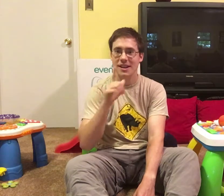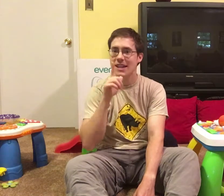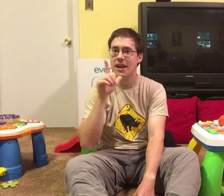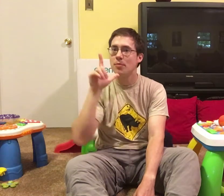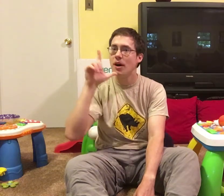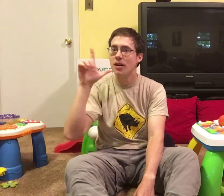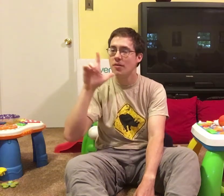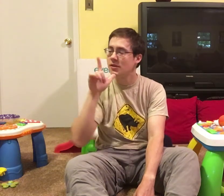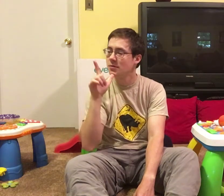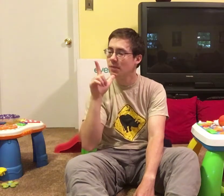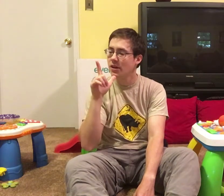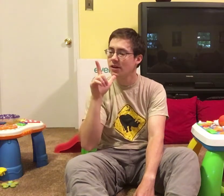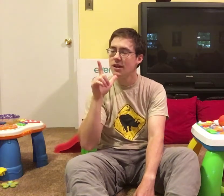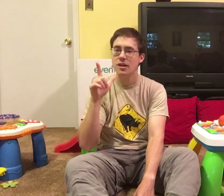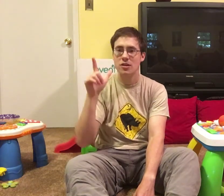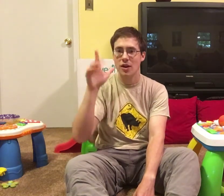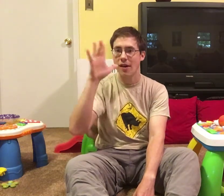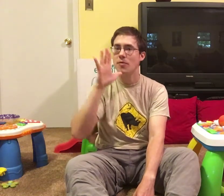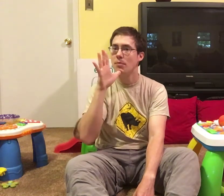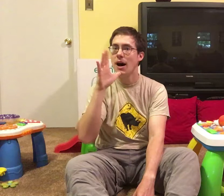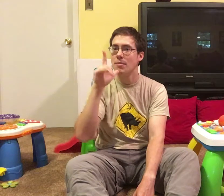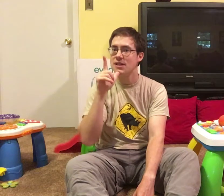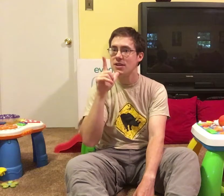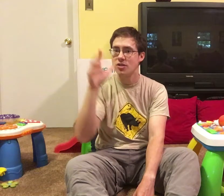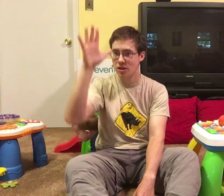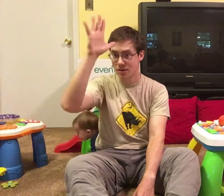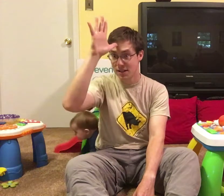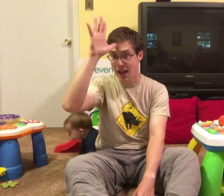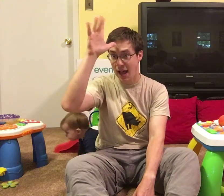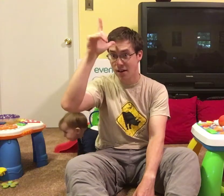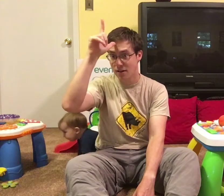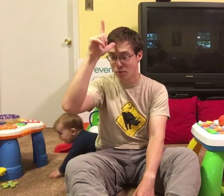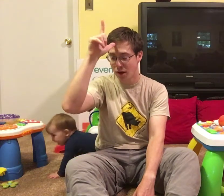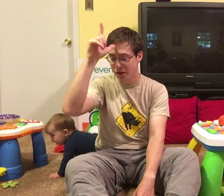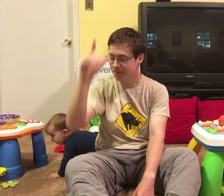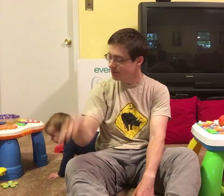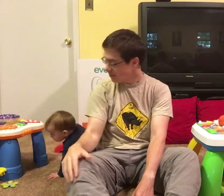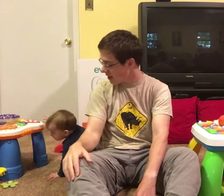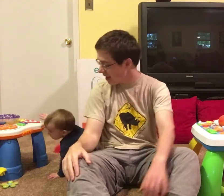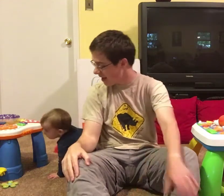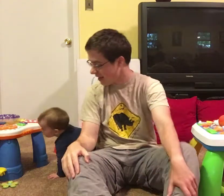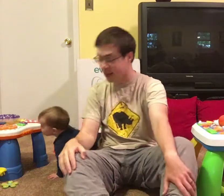like part of mother. So you have mom, sister, dad, brother. And then you